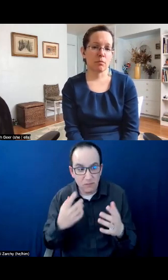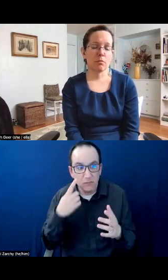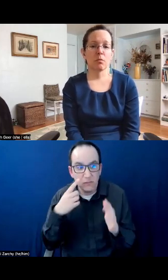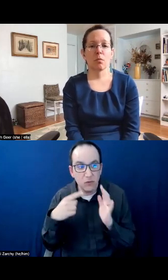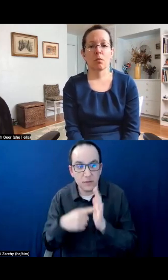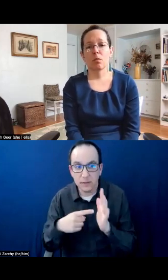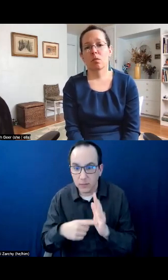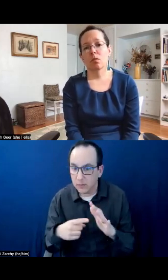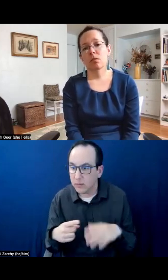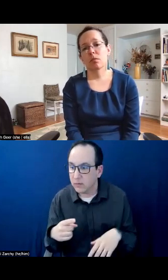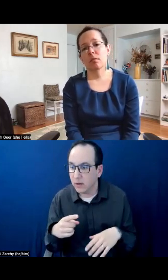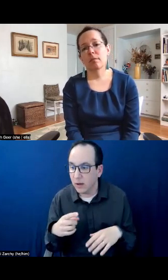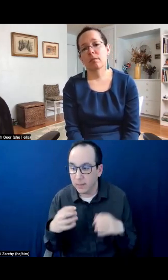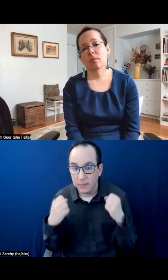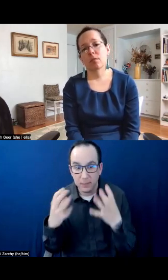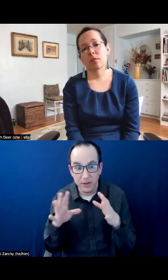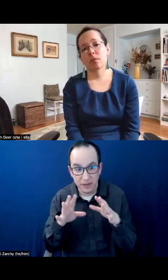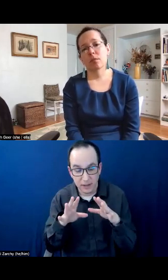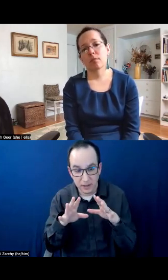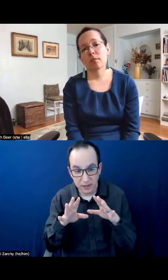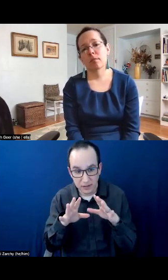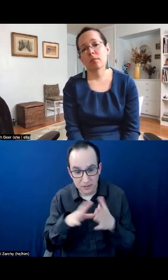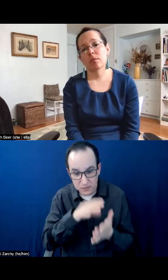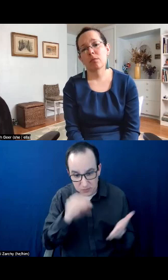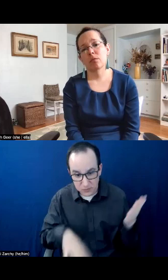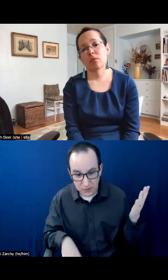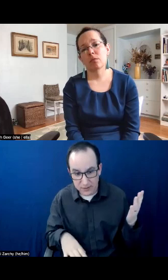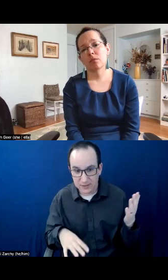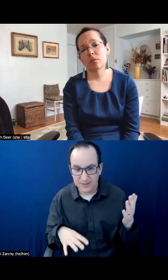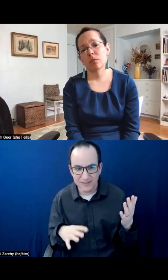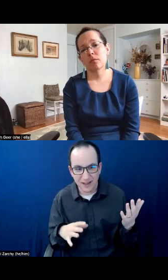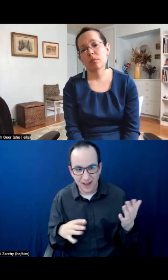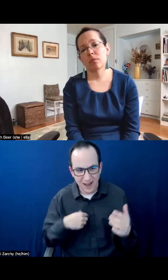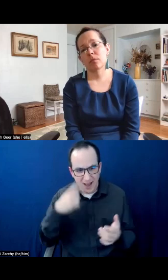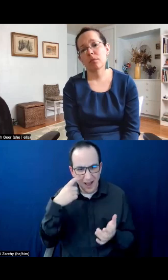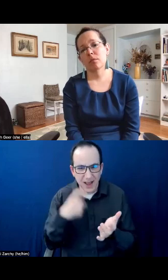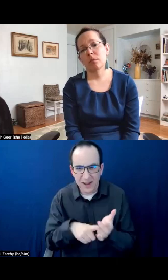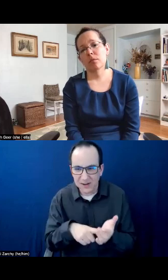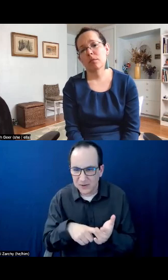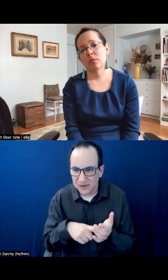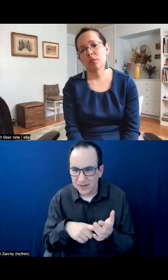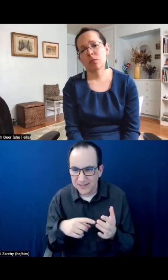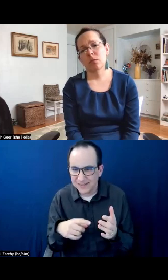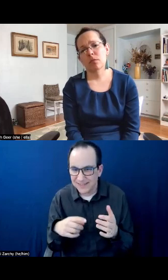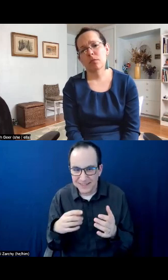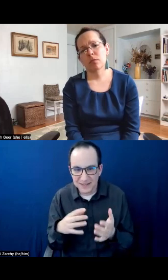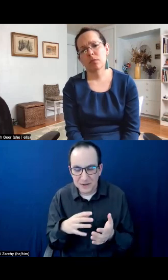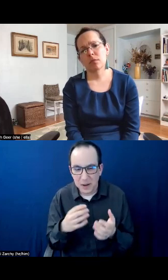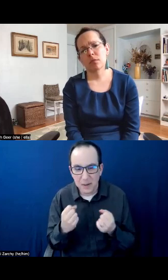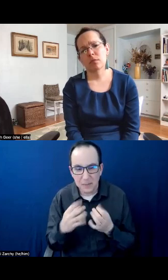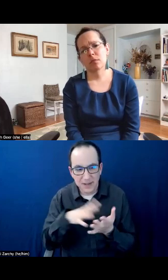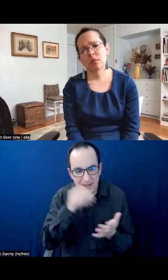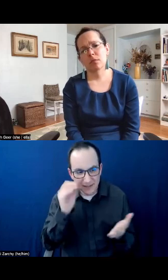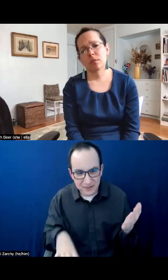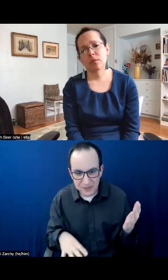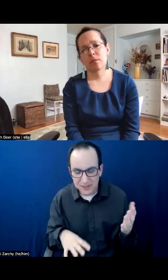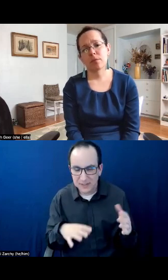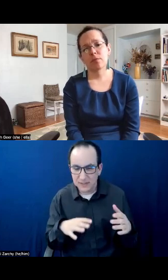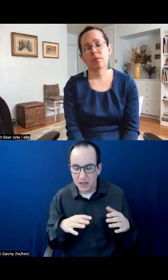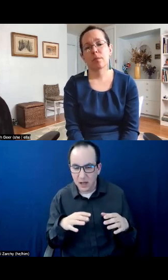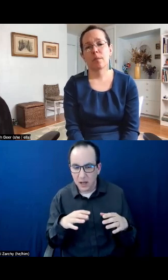skills from an early age. For example, many students, I'm